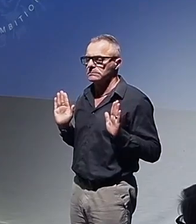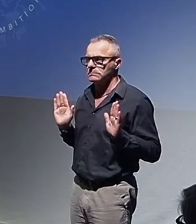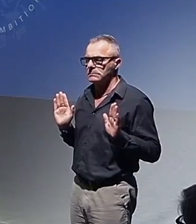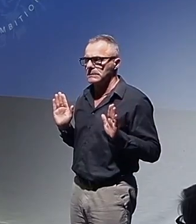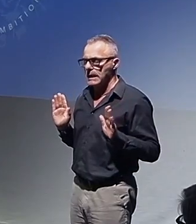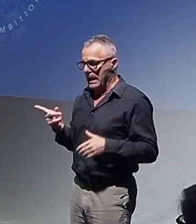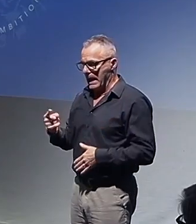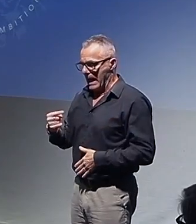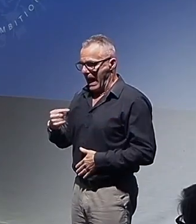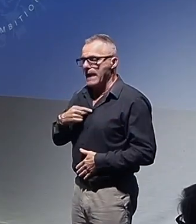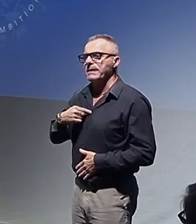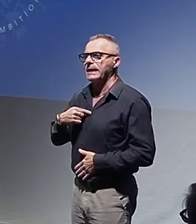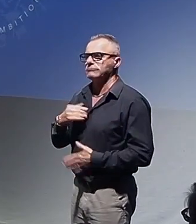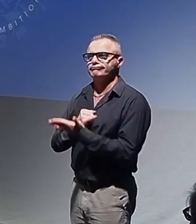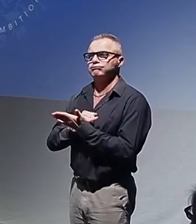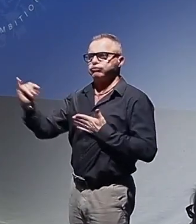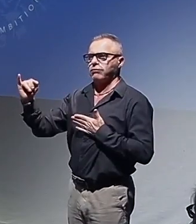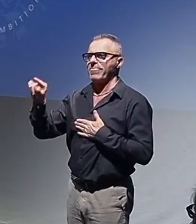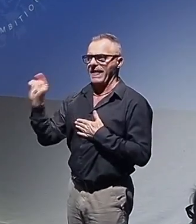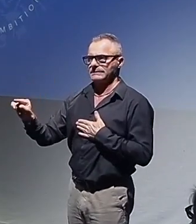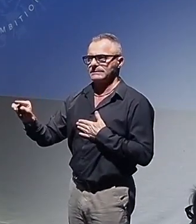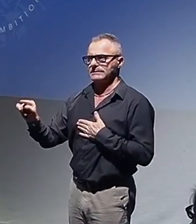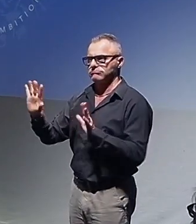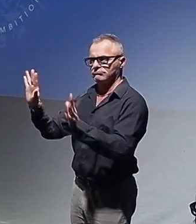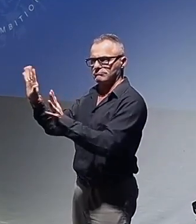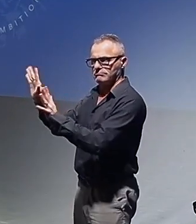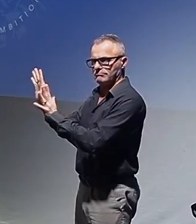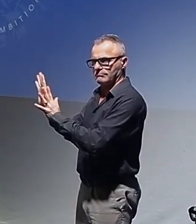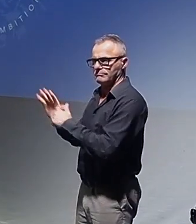And I've gone against both of those things. Yeah.